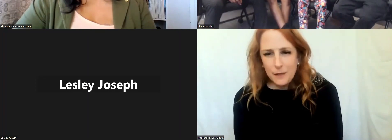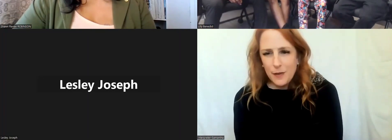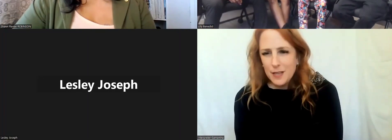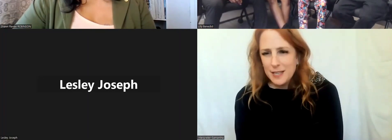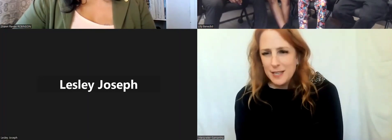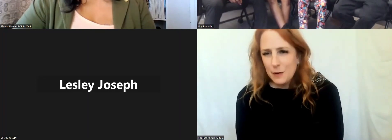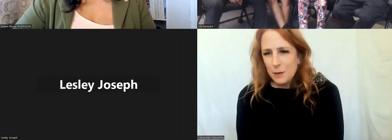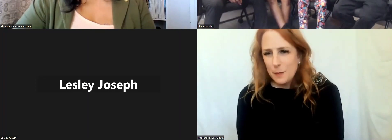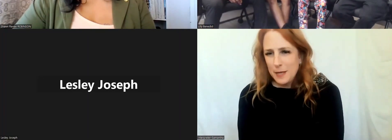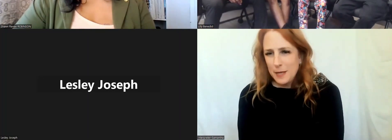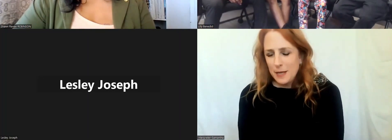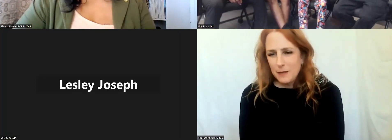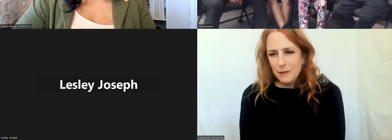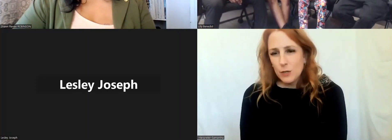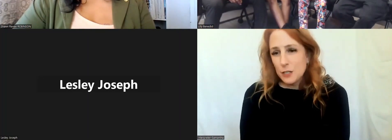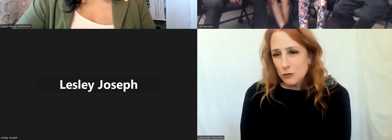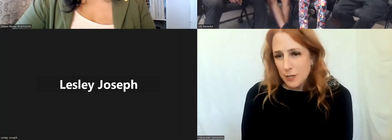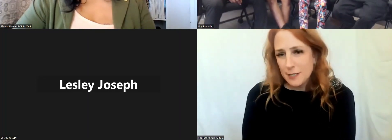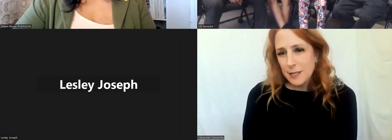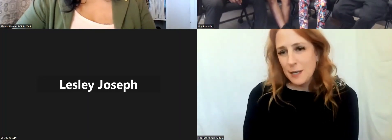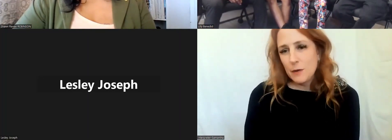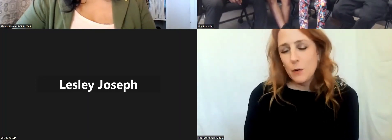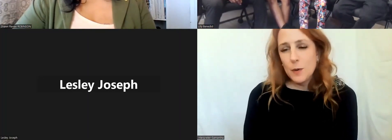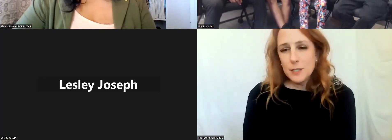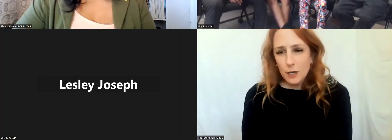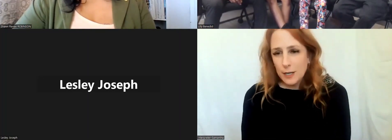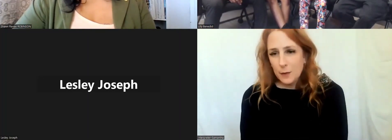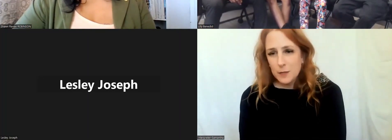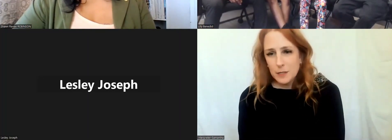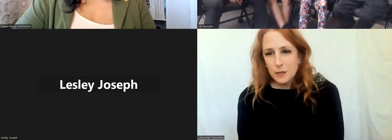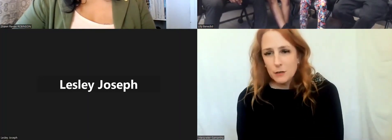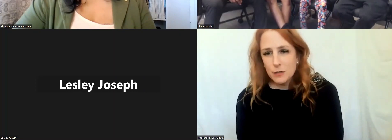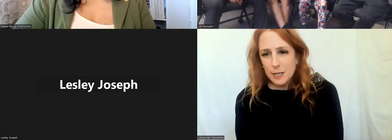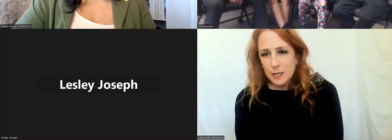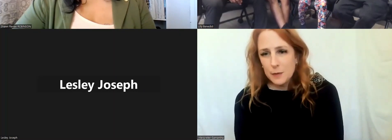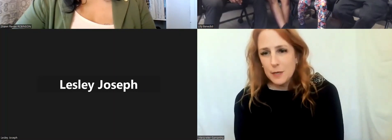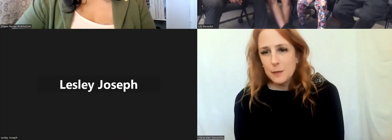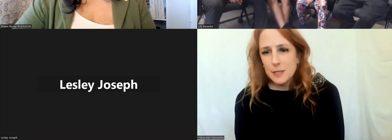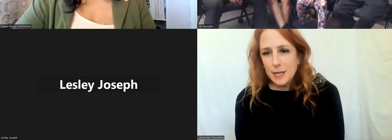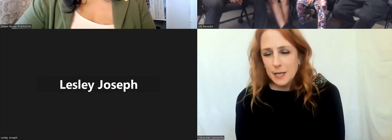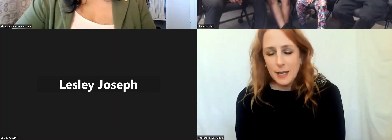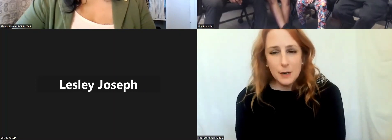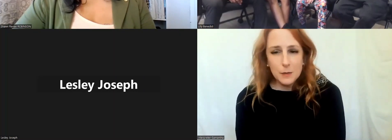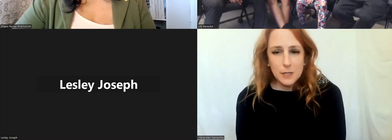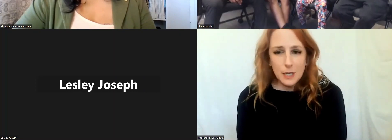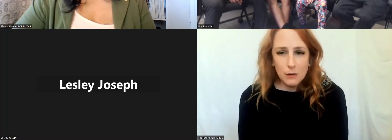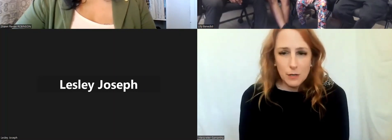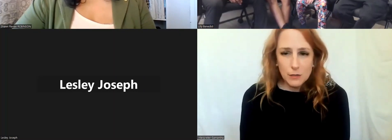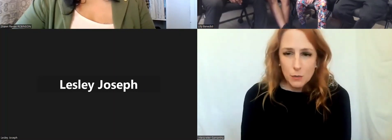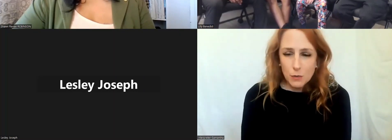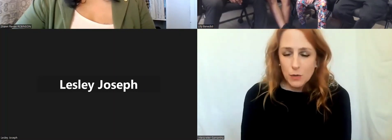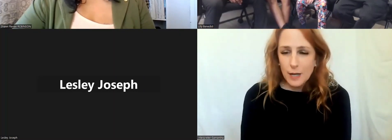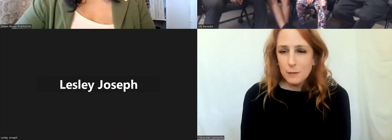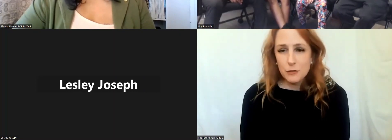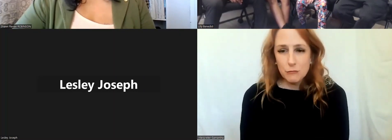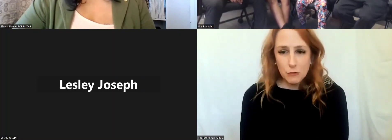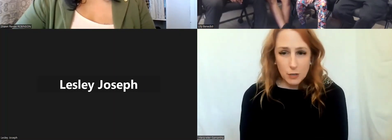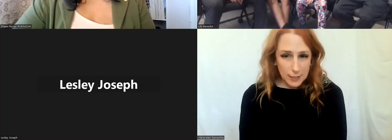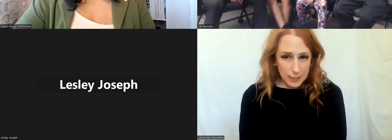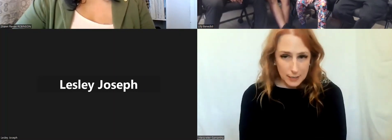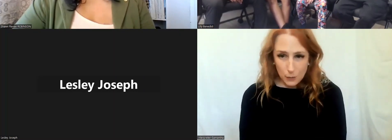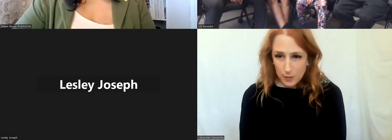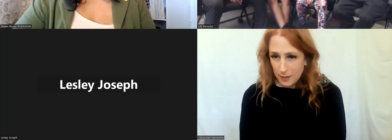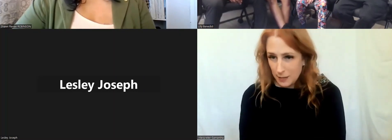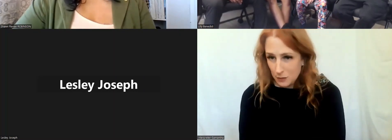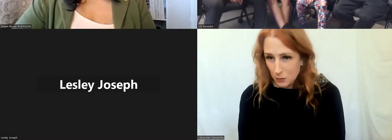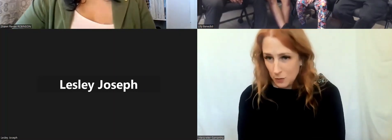And I felt like they were being really strict, and they were always talking. I wasn't understanding what they were saying. Again, it was a hearing school. I was